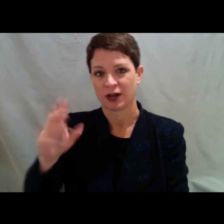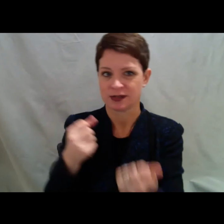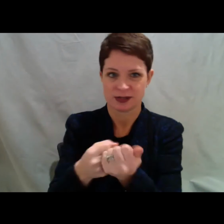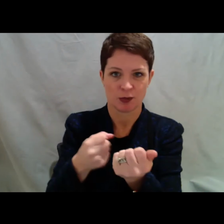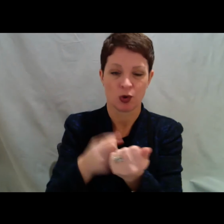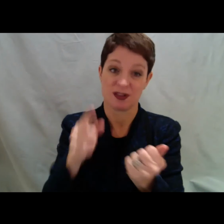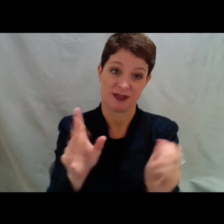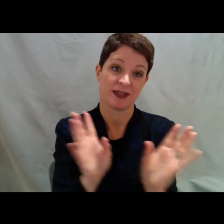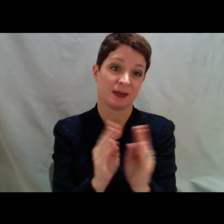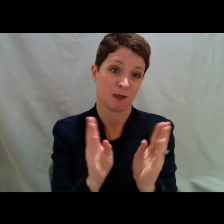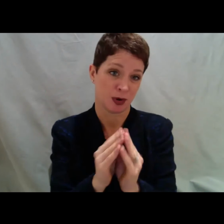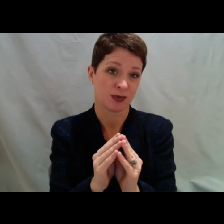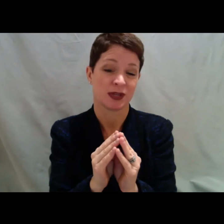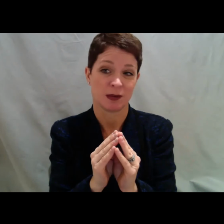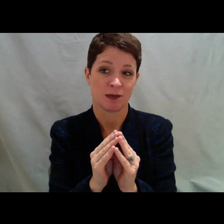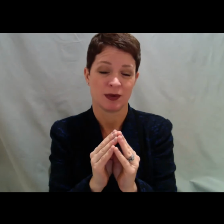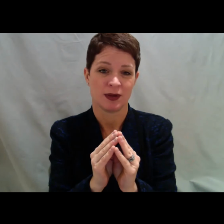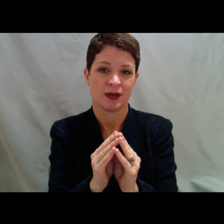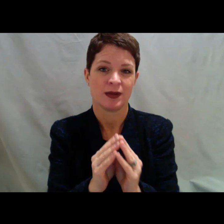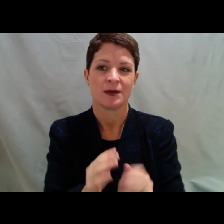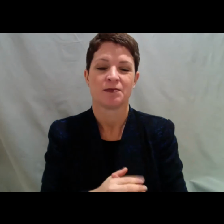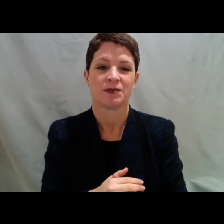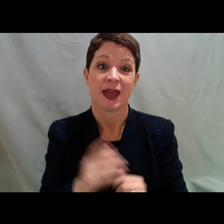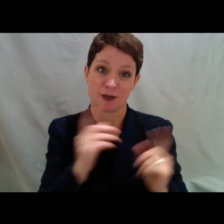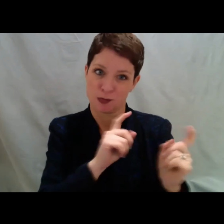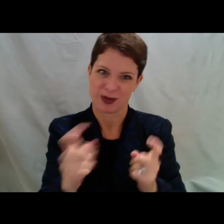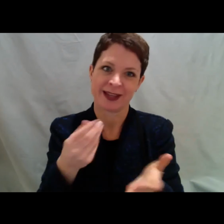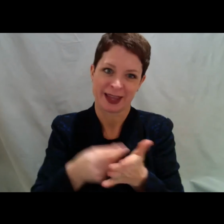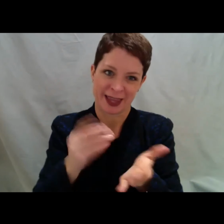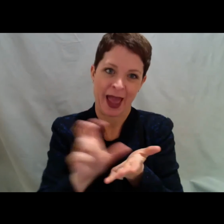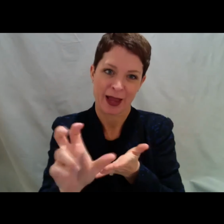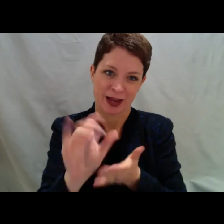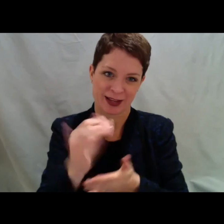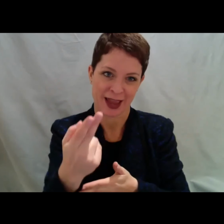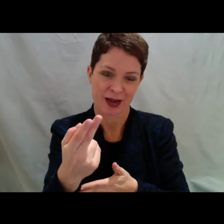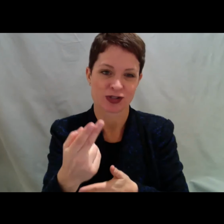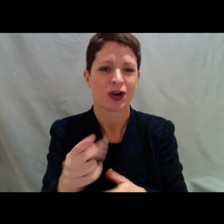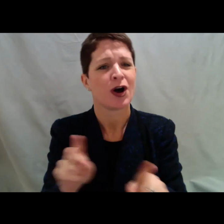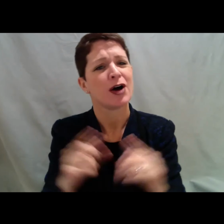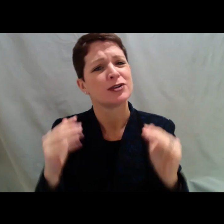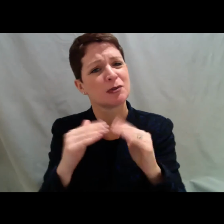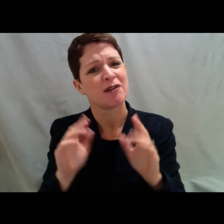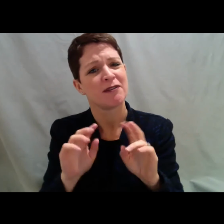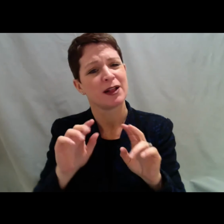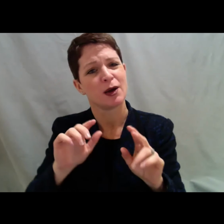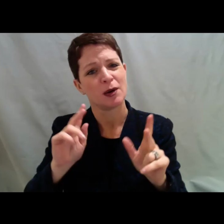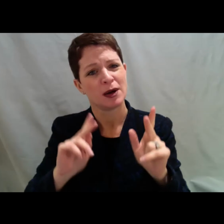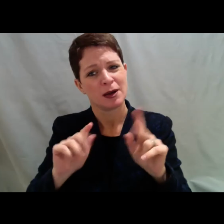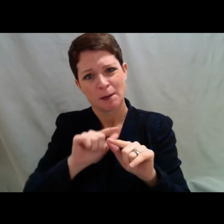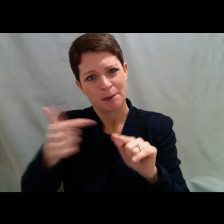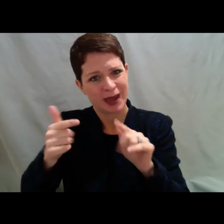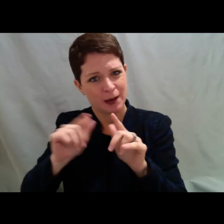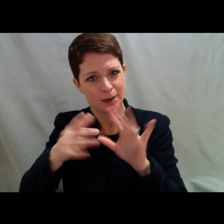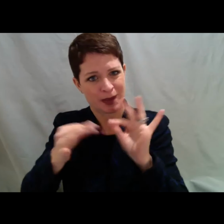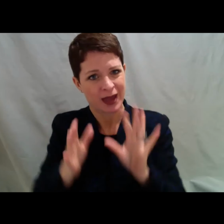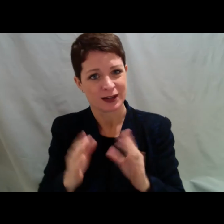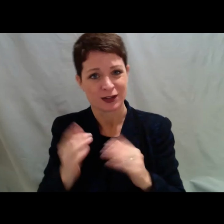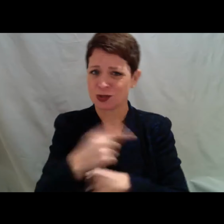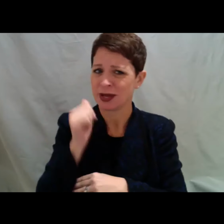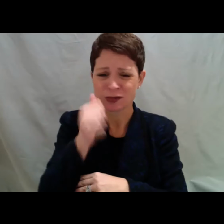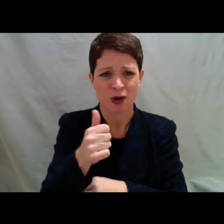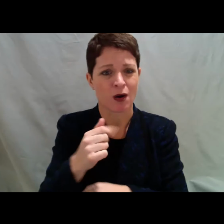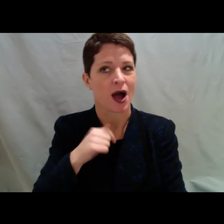this symposium, especially bringing the cash. And thank you to my fellow panelists, both today and tomorrow.